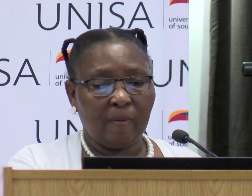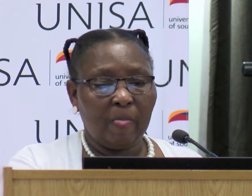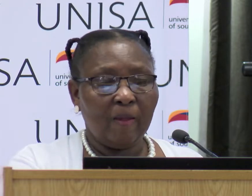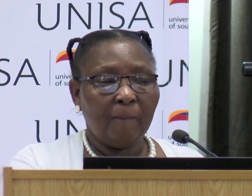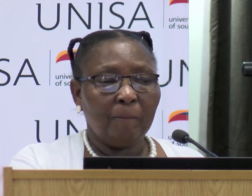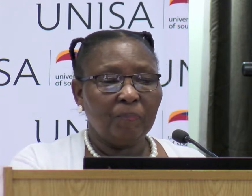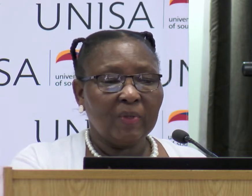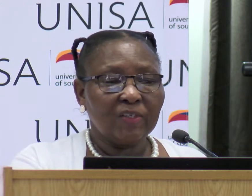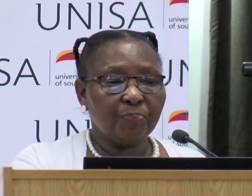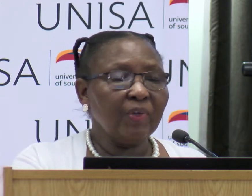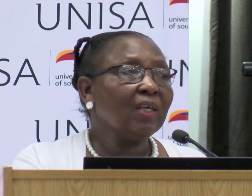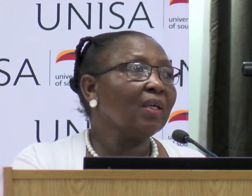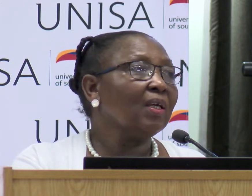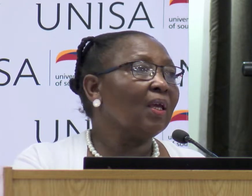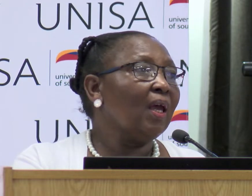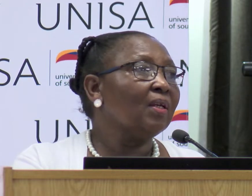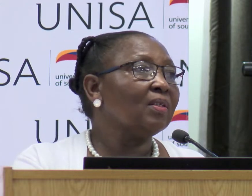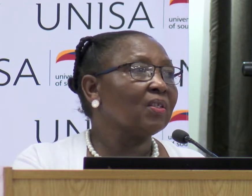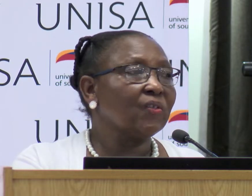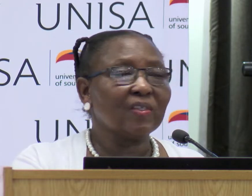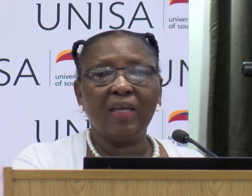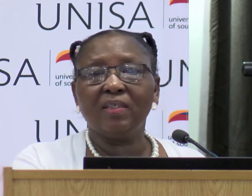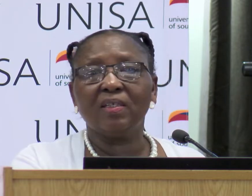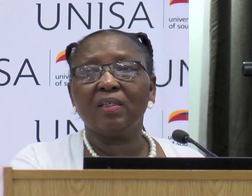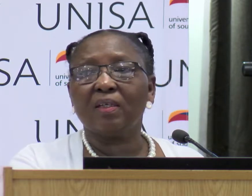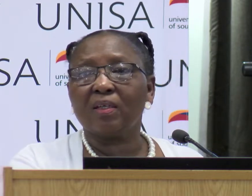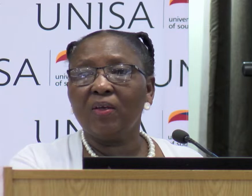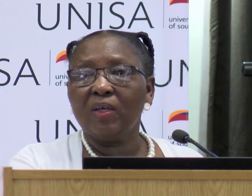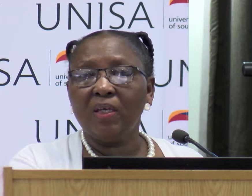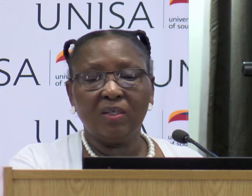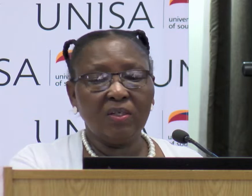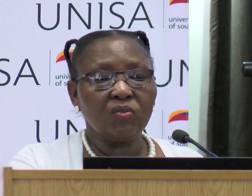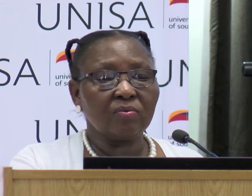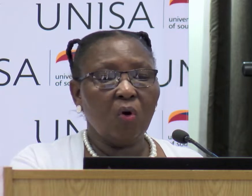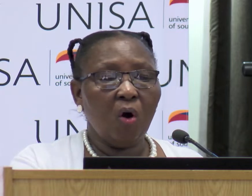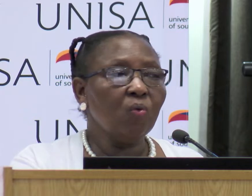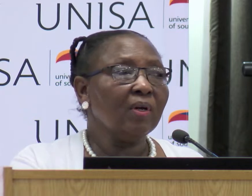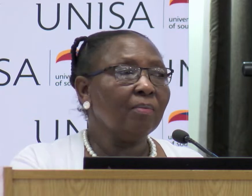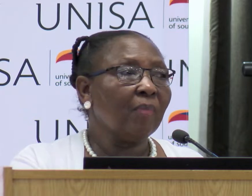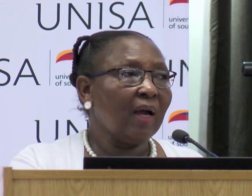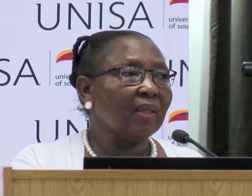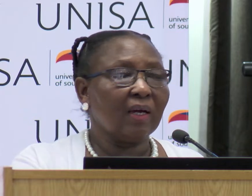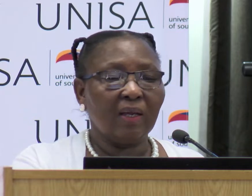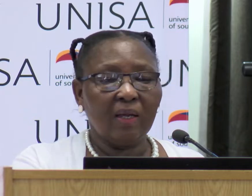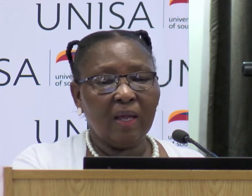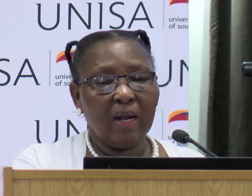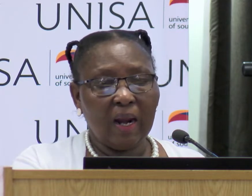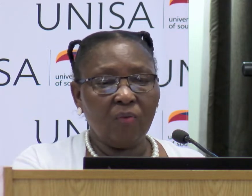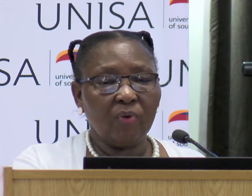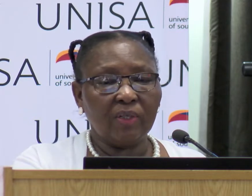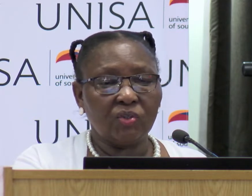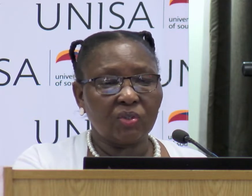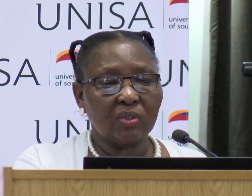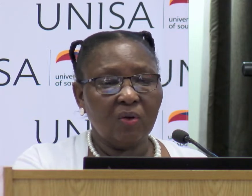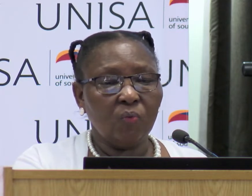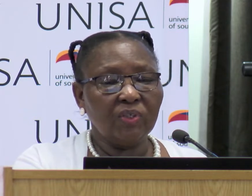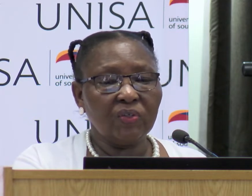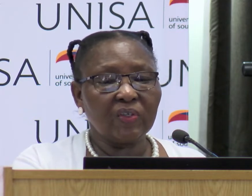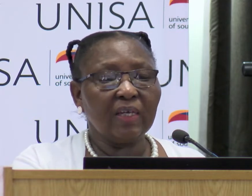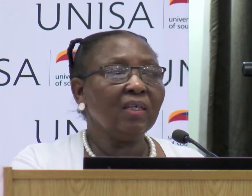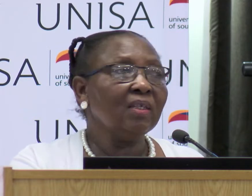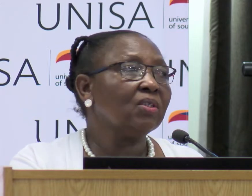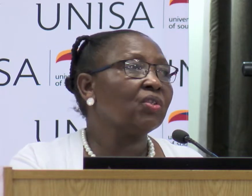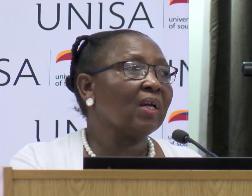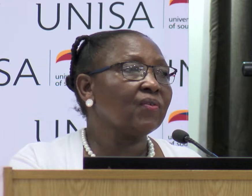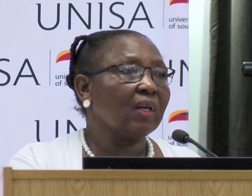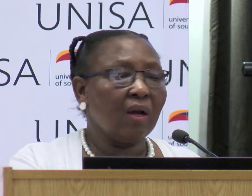poet speaking and reciting in his own mother language, which is